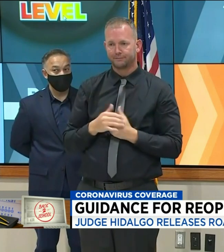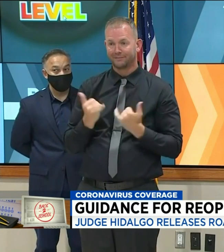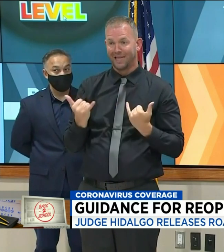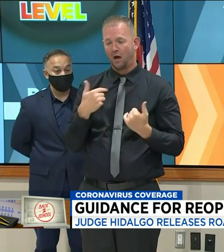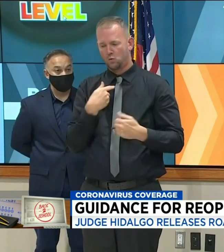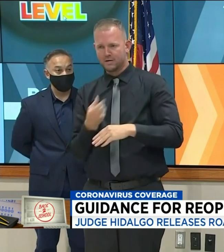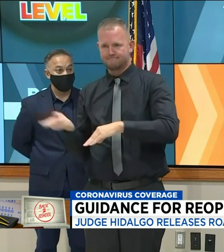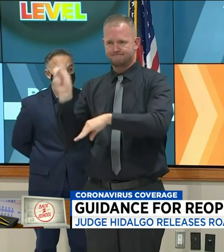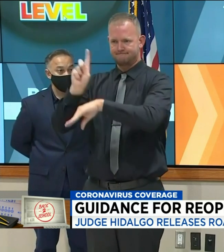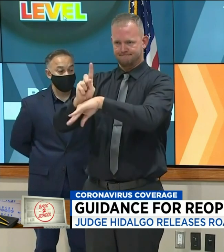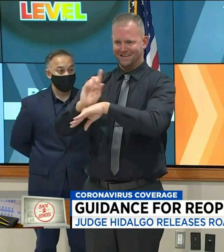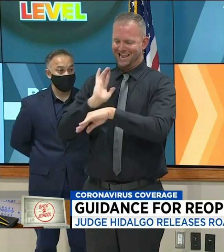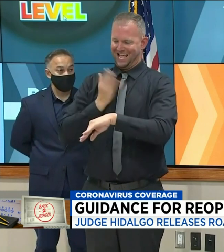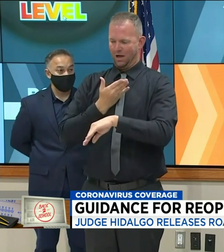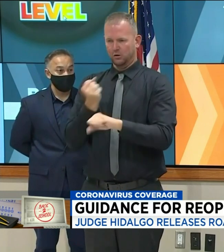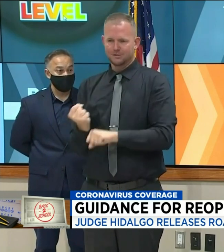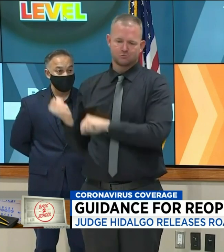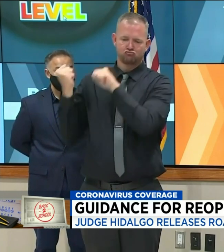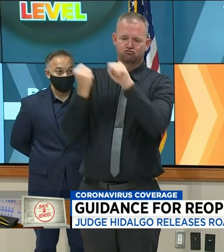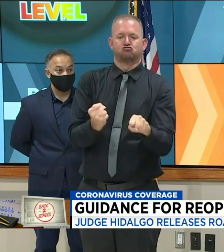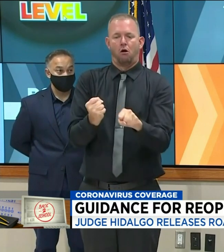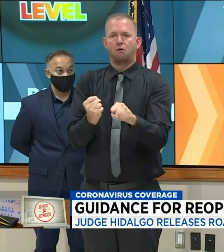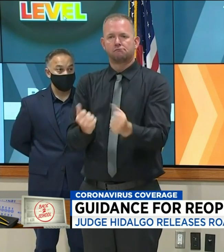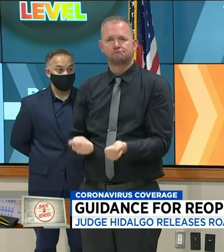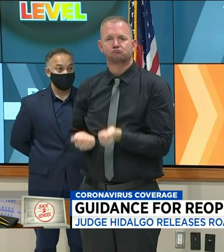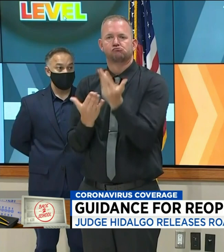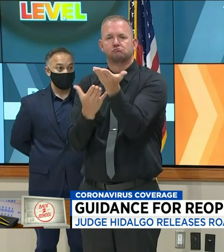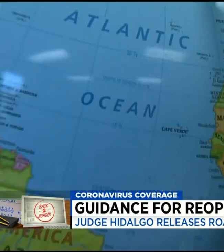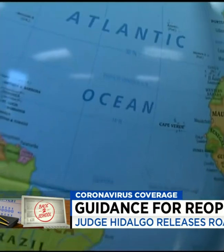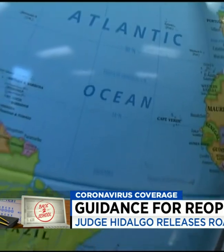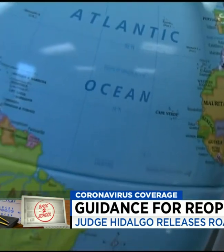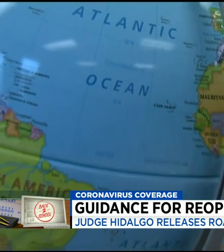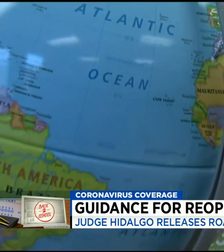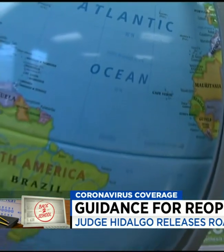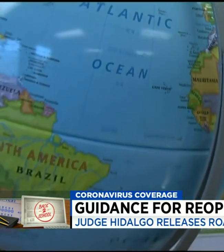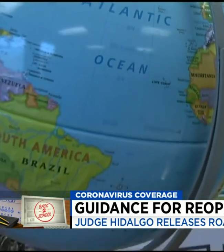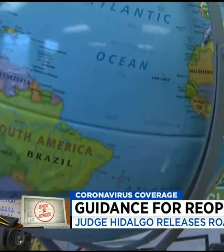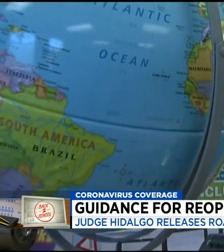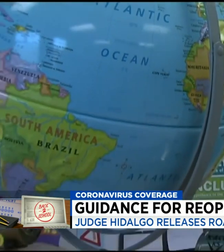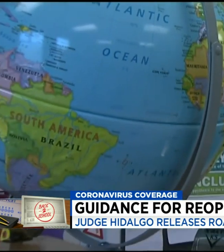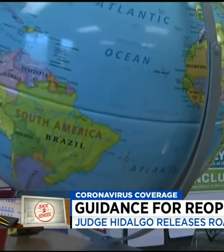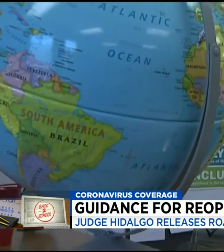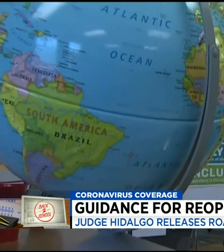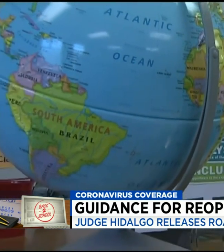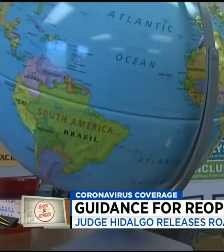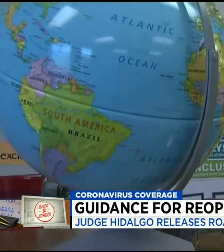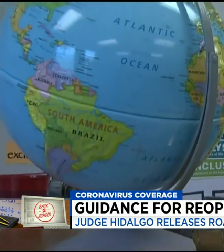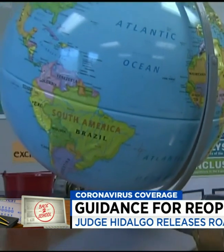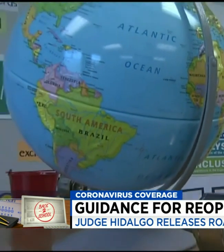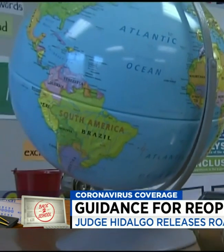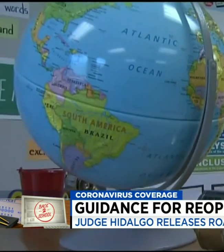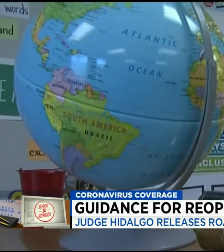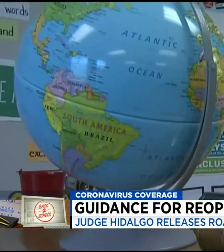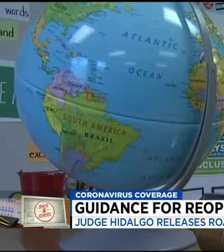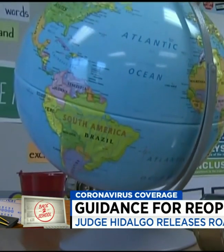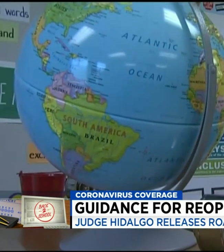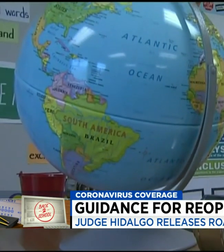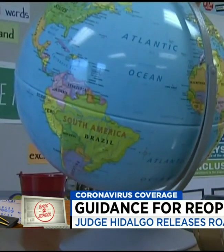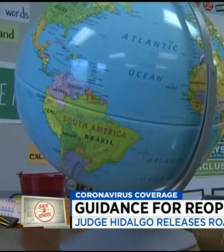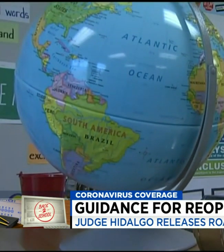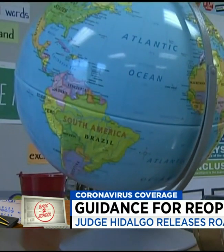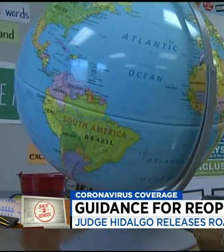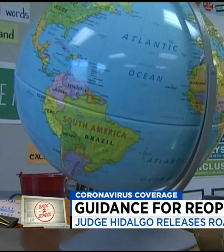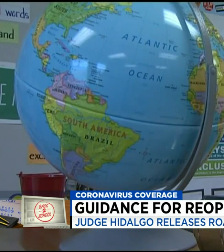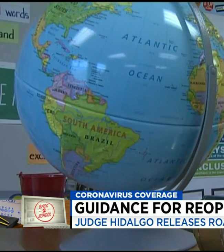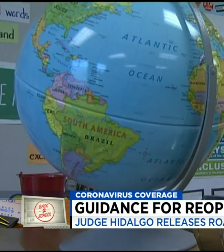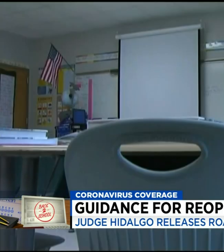We strongly urge each of the recommendations on here. Strongly urged recommendations because late last month, Governor Abbott said